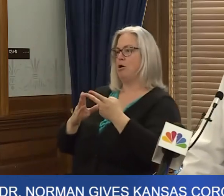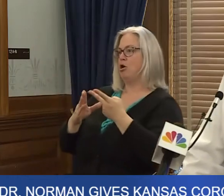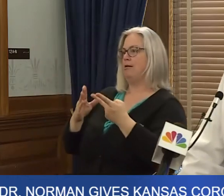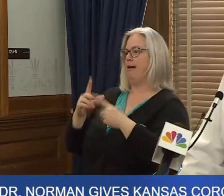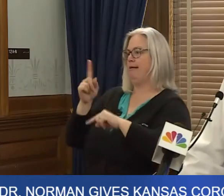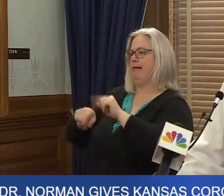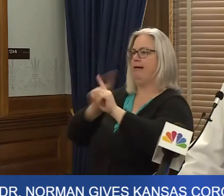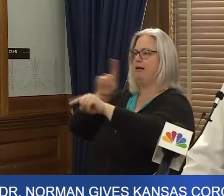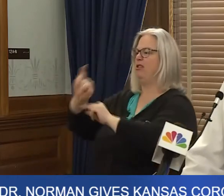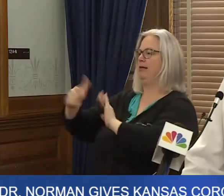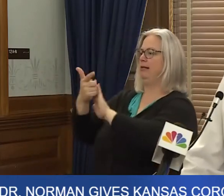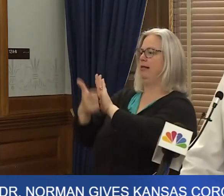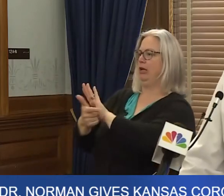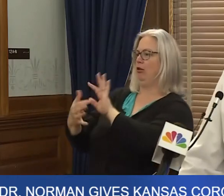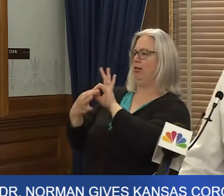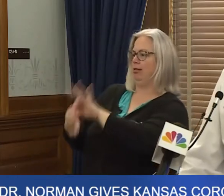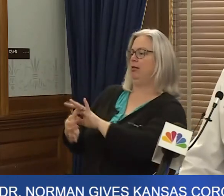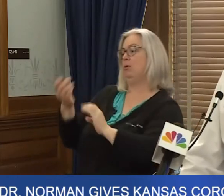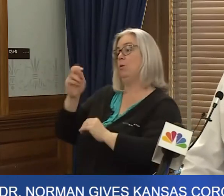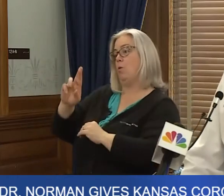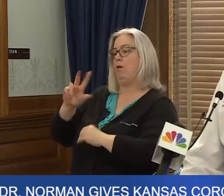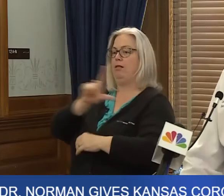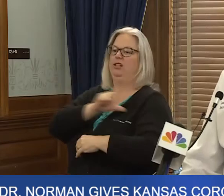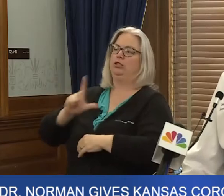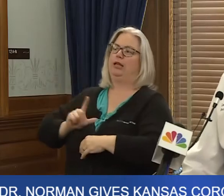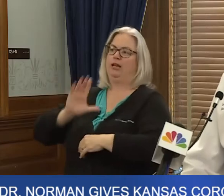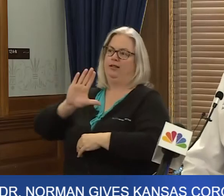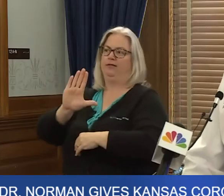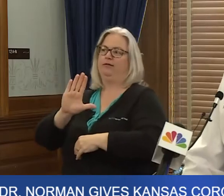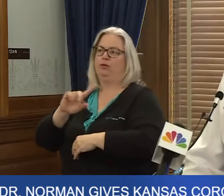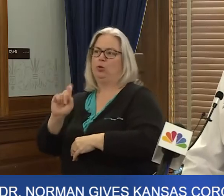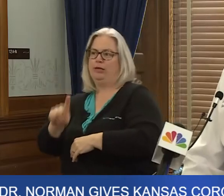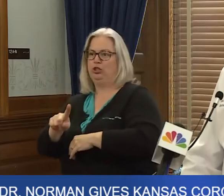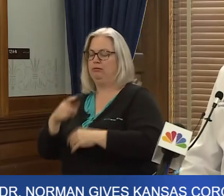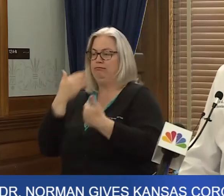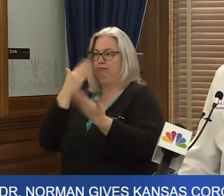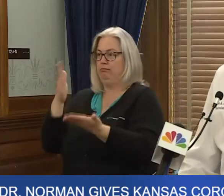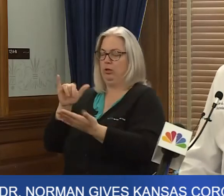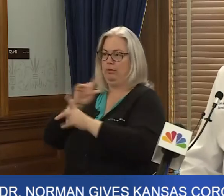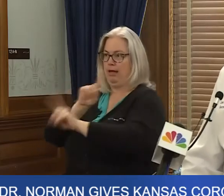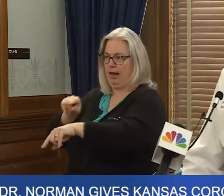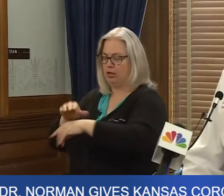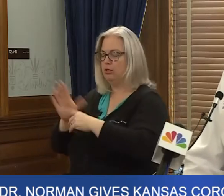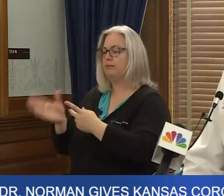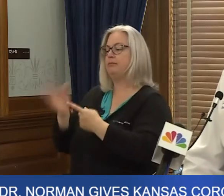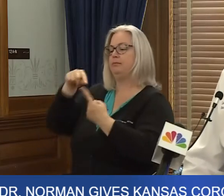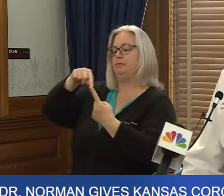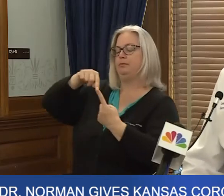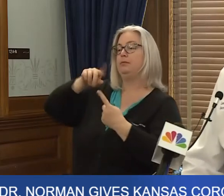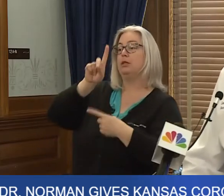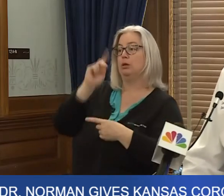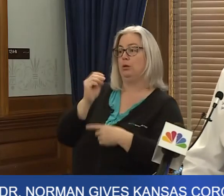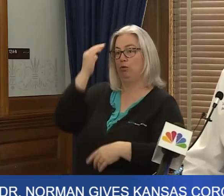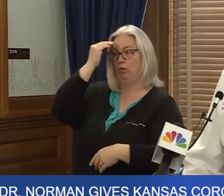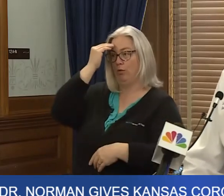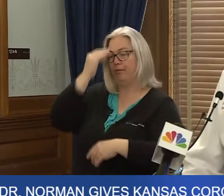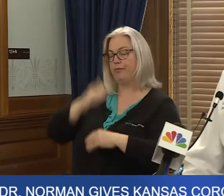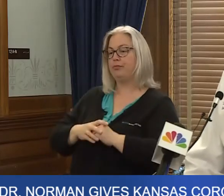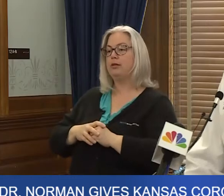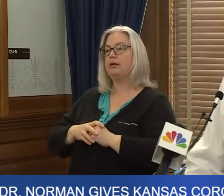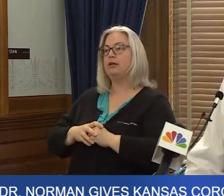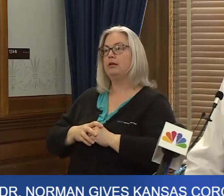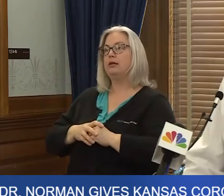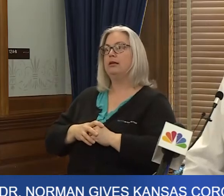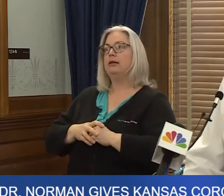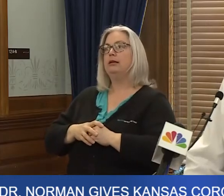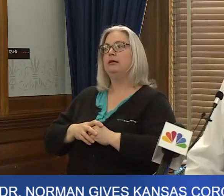legal question, legal and or legislative question, and I don't know the answer to that. What I do know is that I really